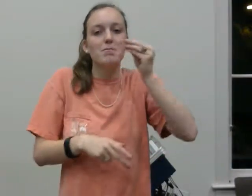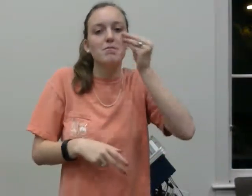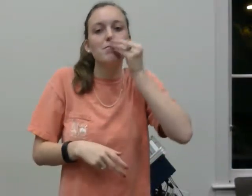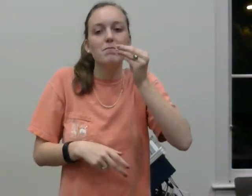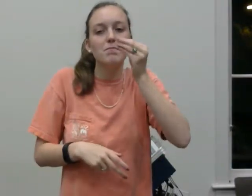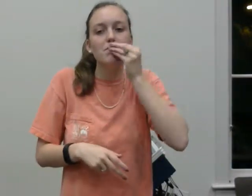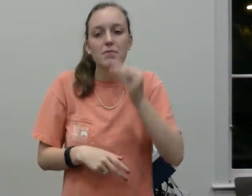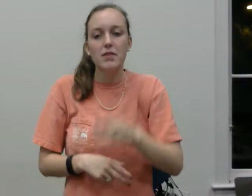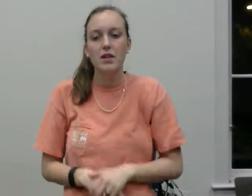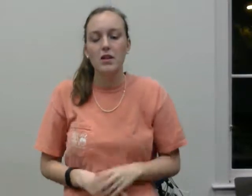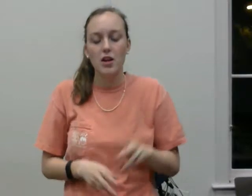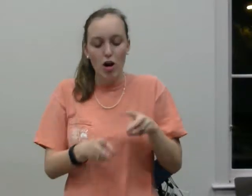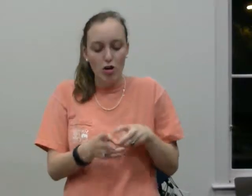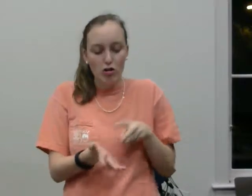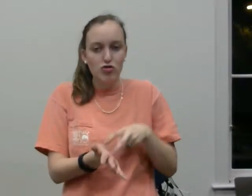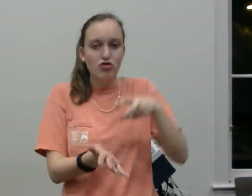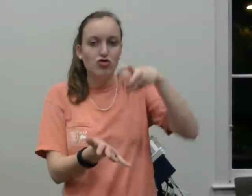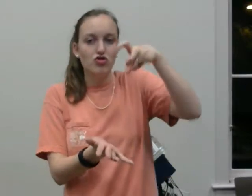He could even jump it.